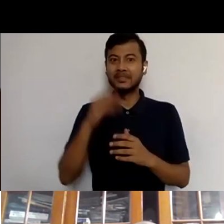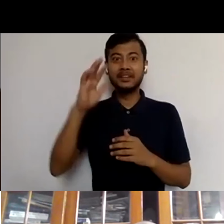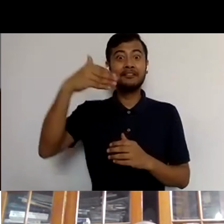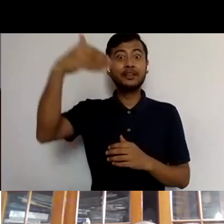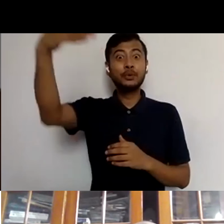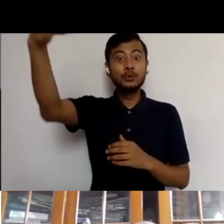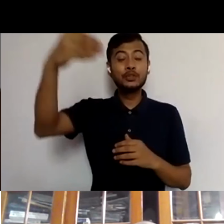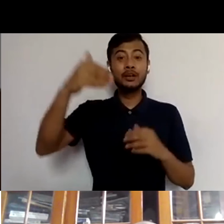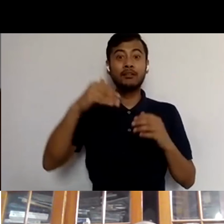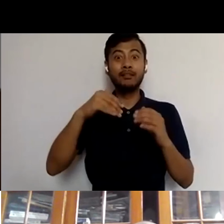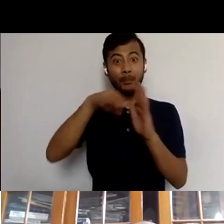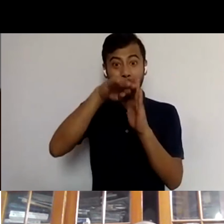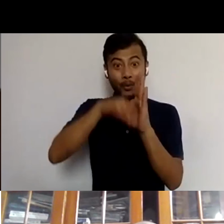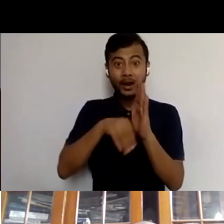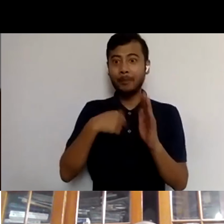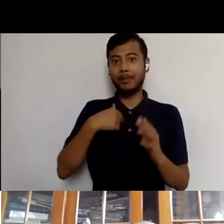dialogue.